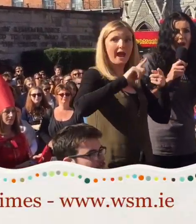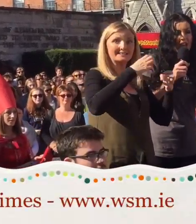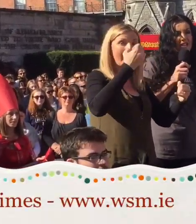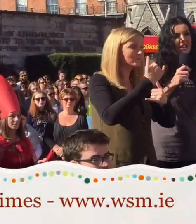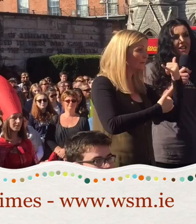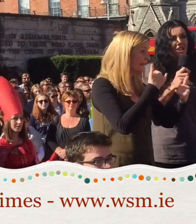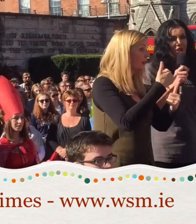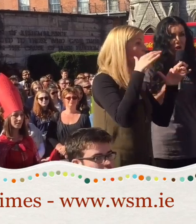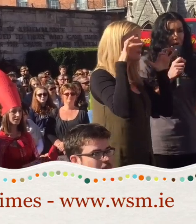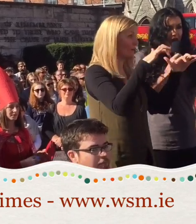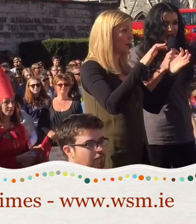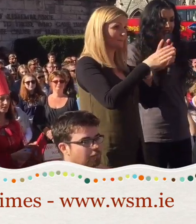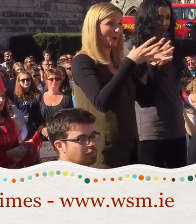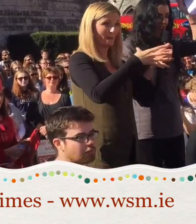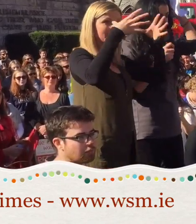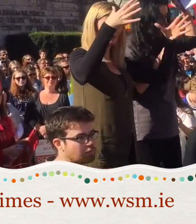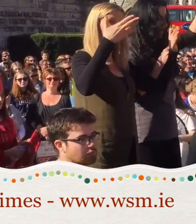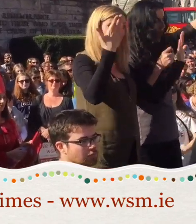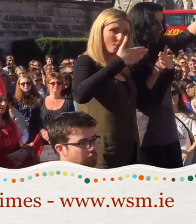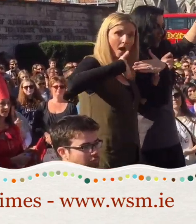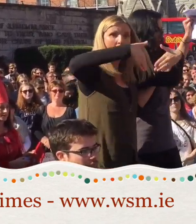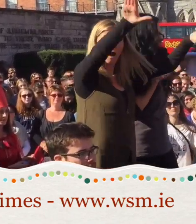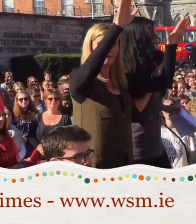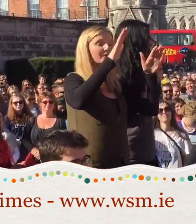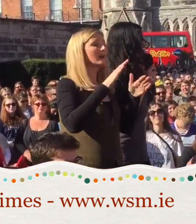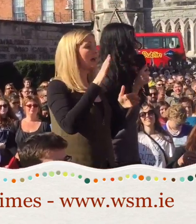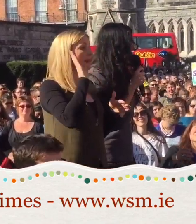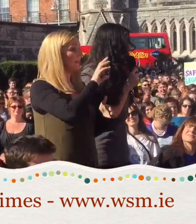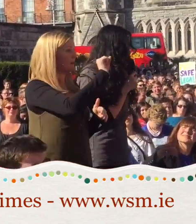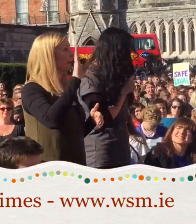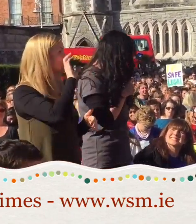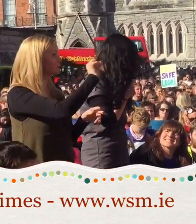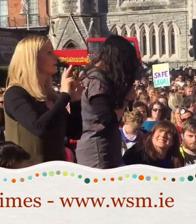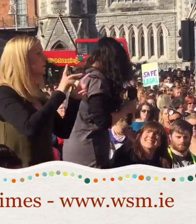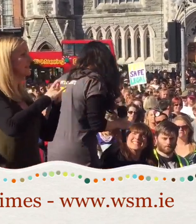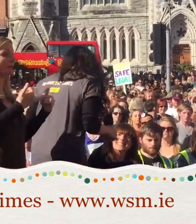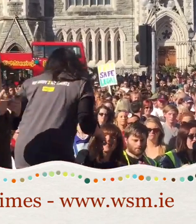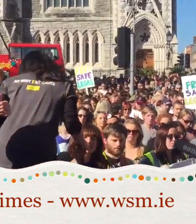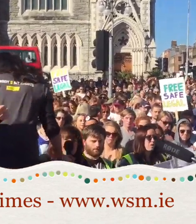which is amazing. So go out now and have your voice heard and enjoy the day. Thank you.